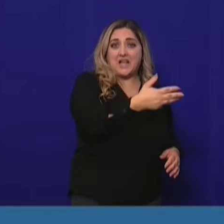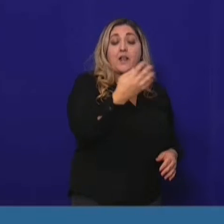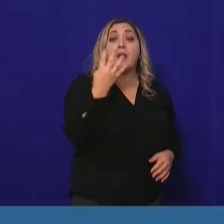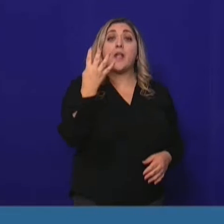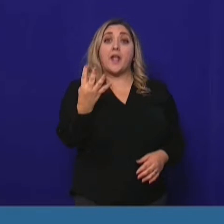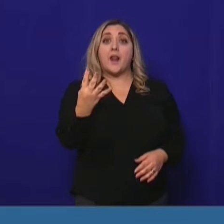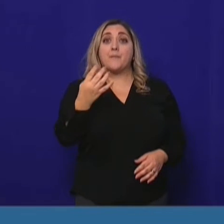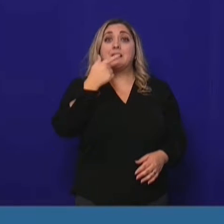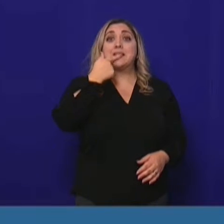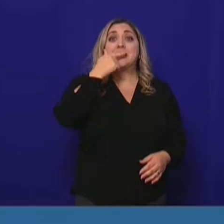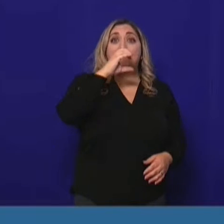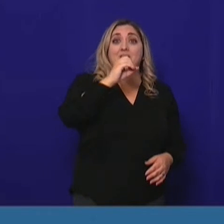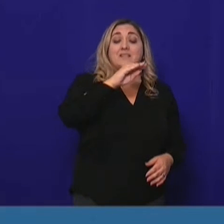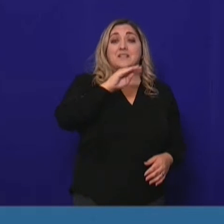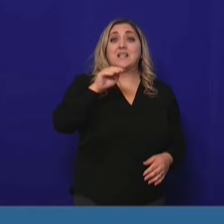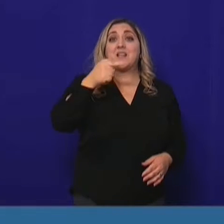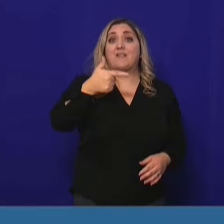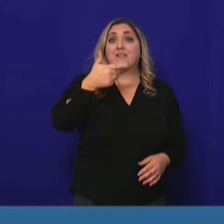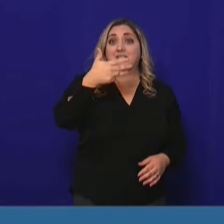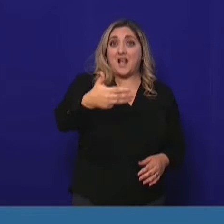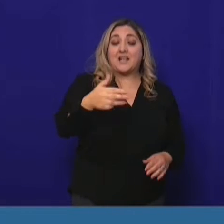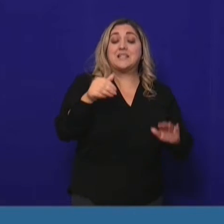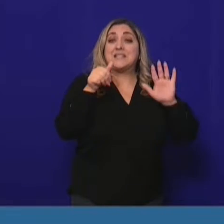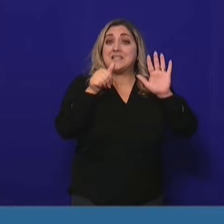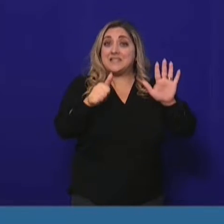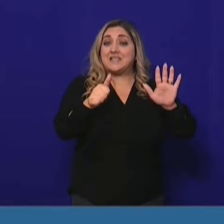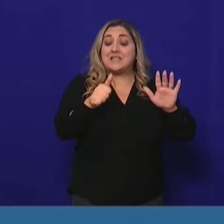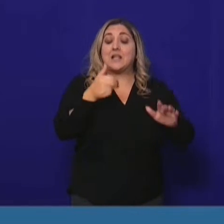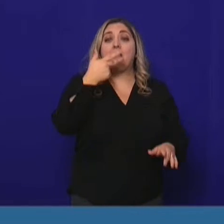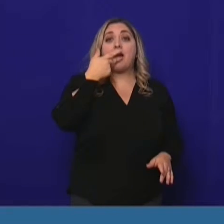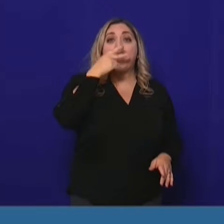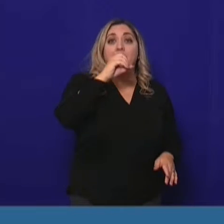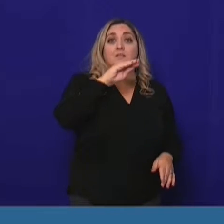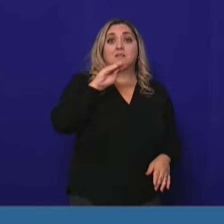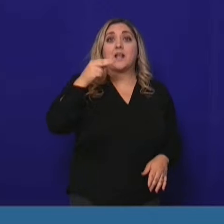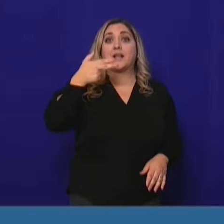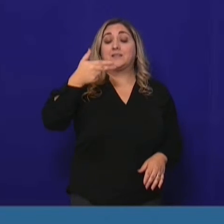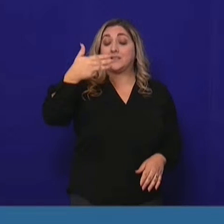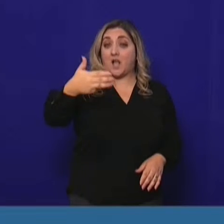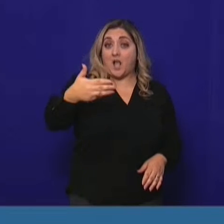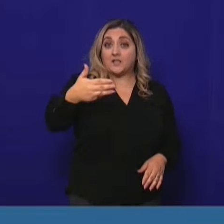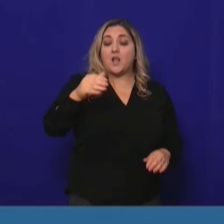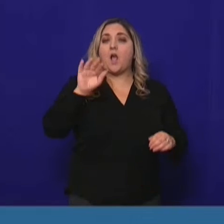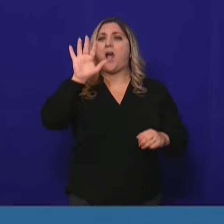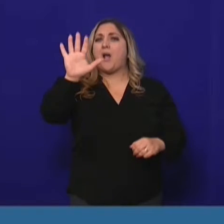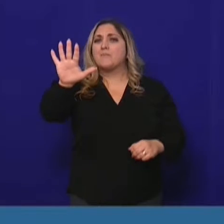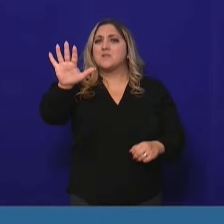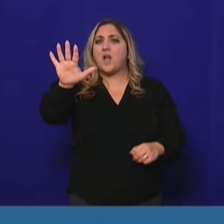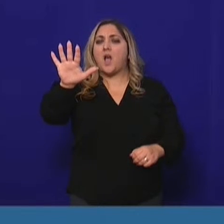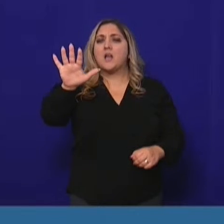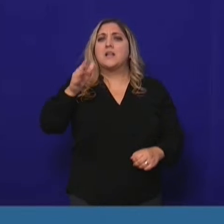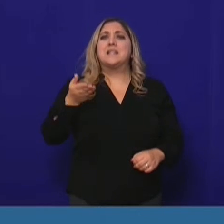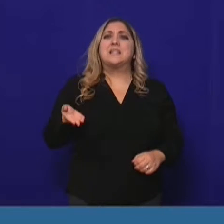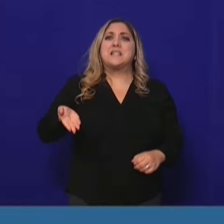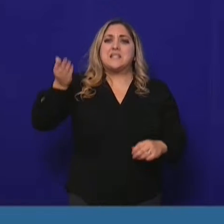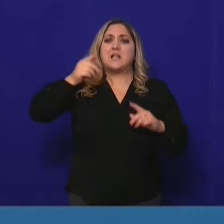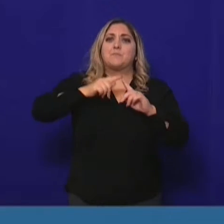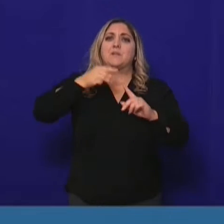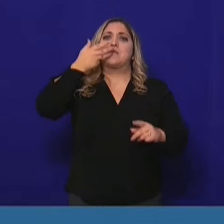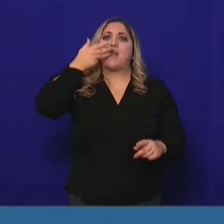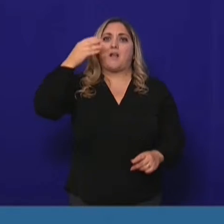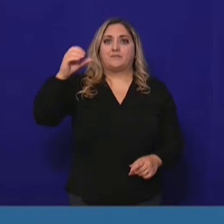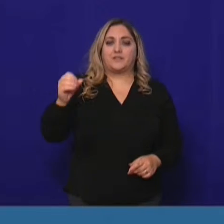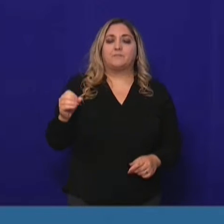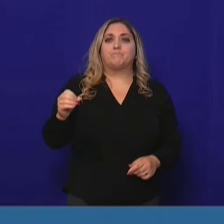persuni bejn 70 u 79 sena, 6 persuni bejn 80 u 89 sena u 5 persuni il-fuq minn 90